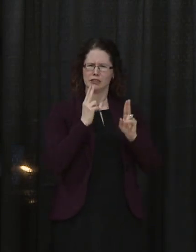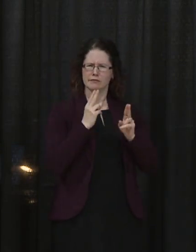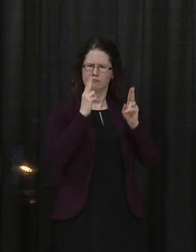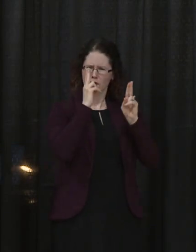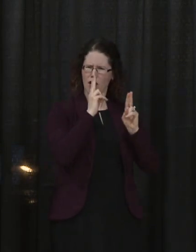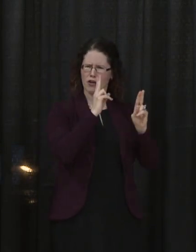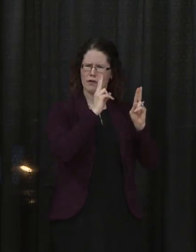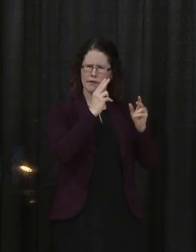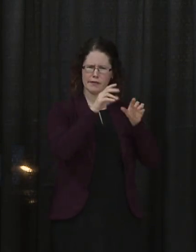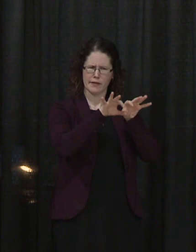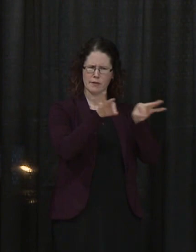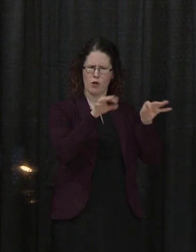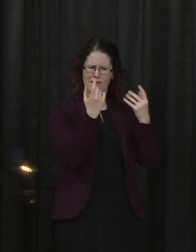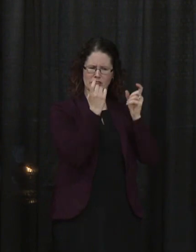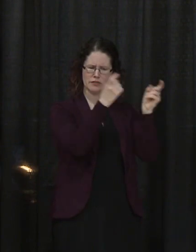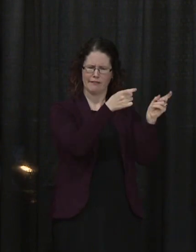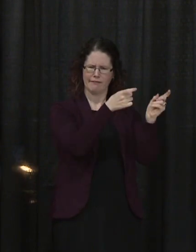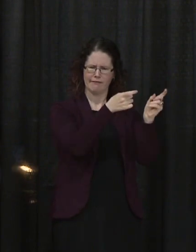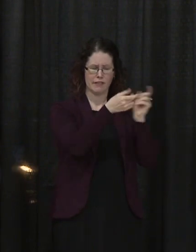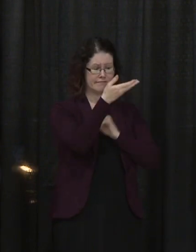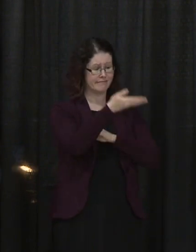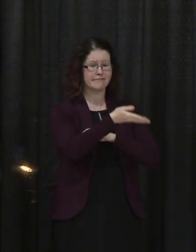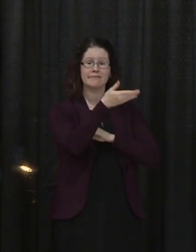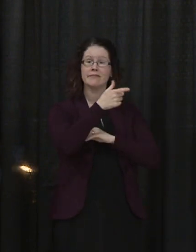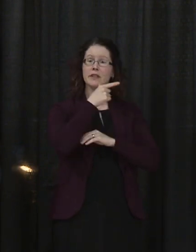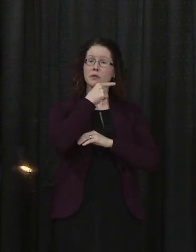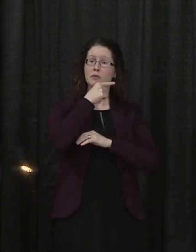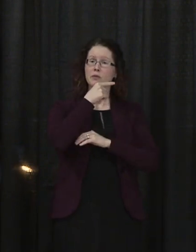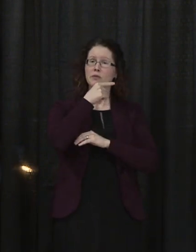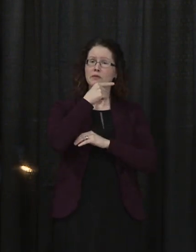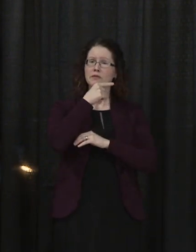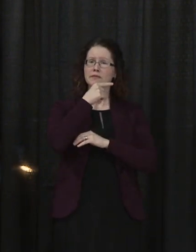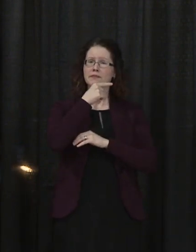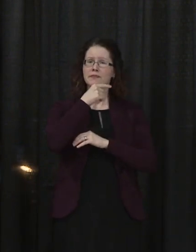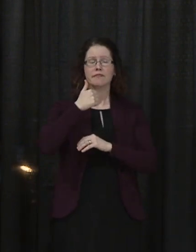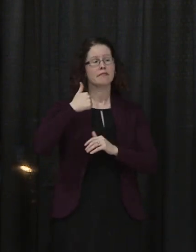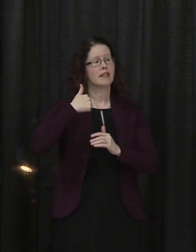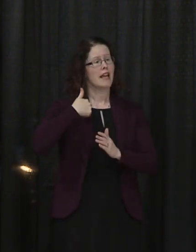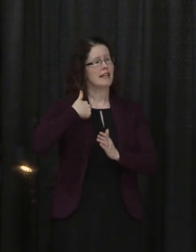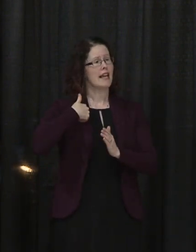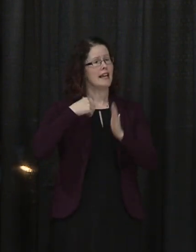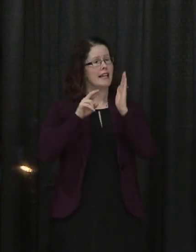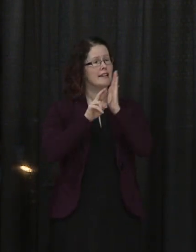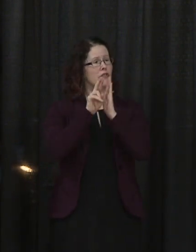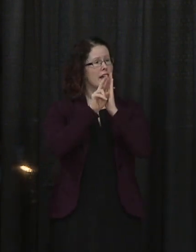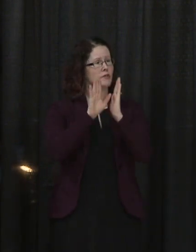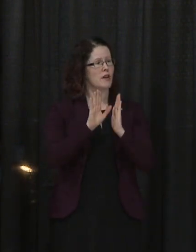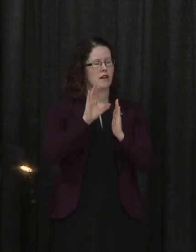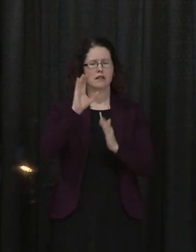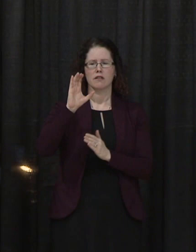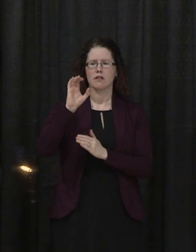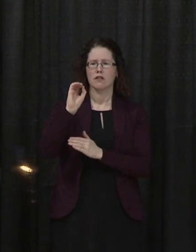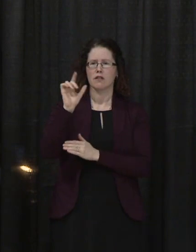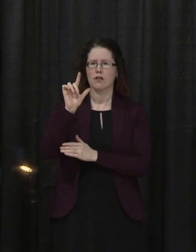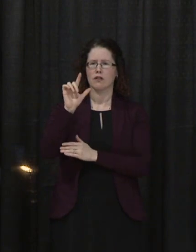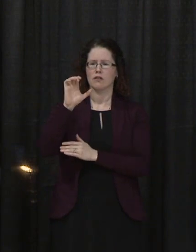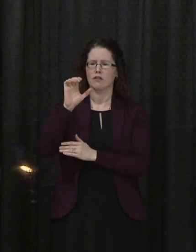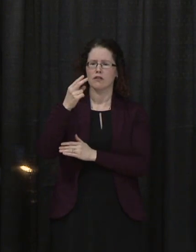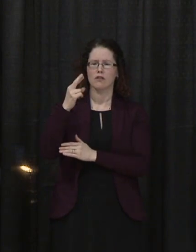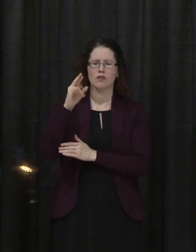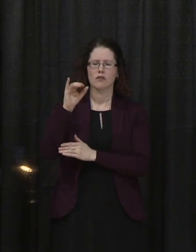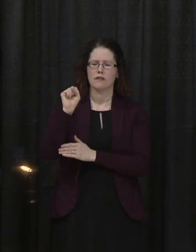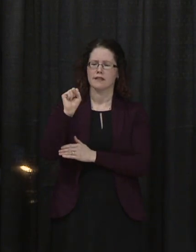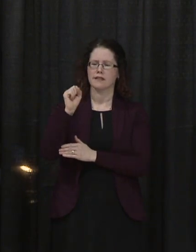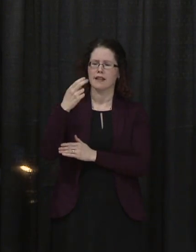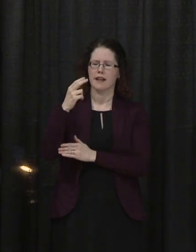years ago. And that recipient was Canadian astronaut, Colonel Chris Hadfield. You